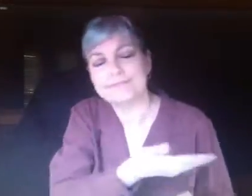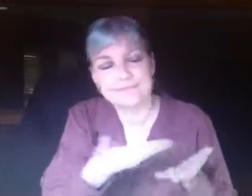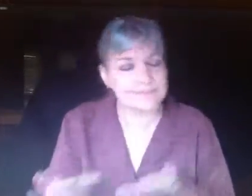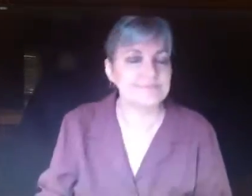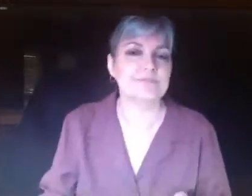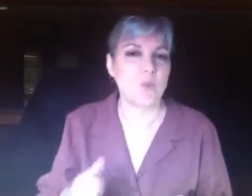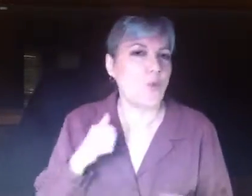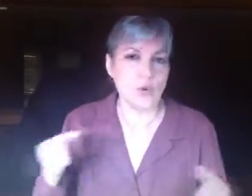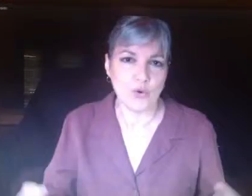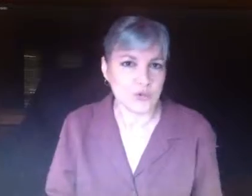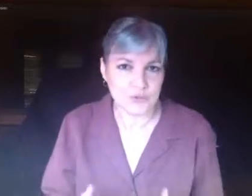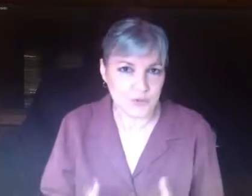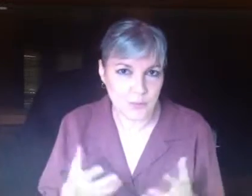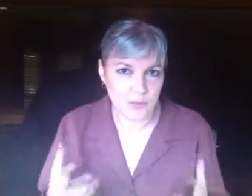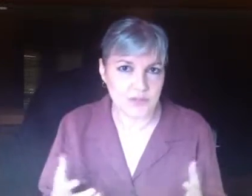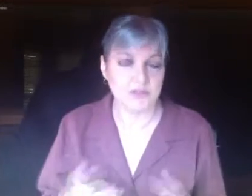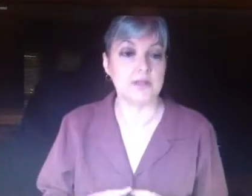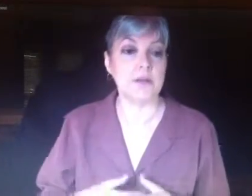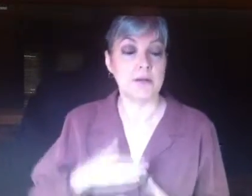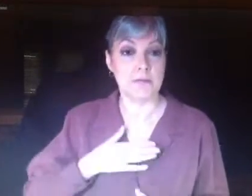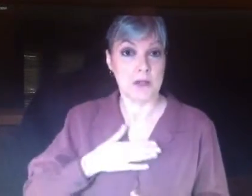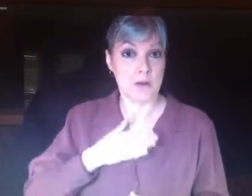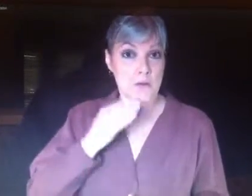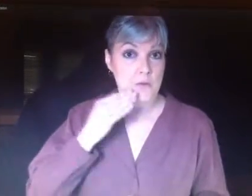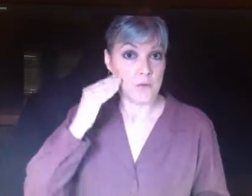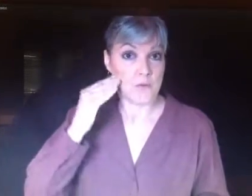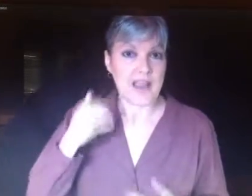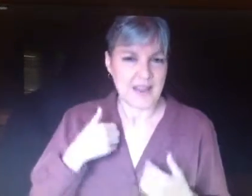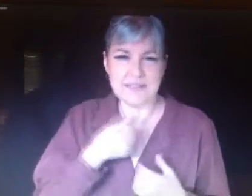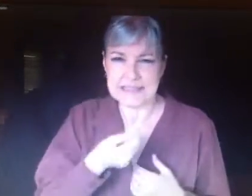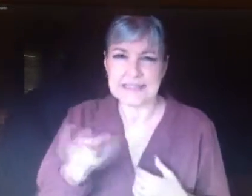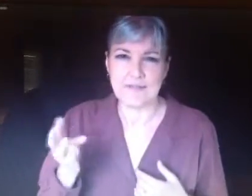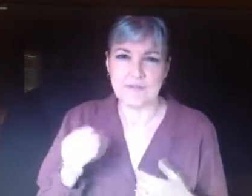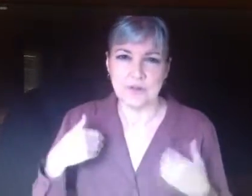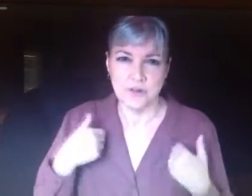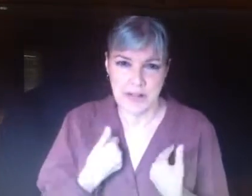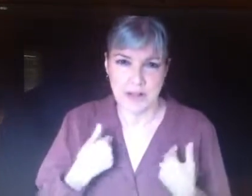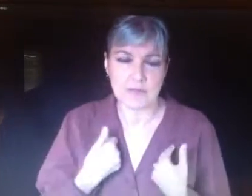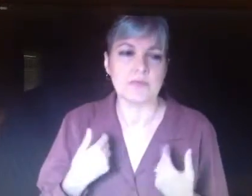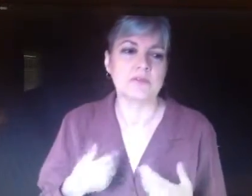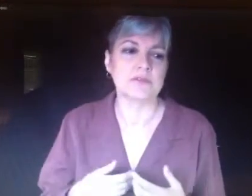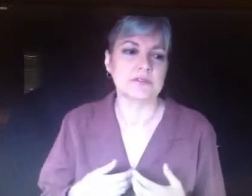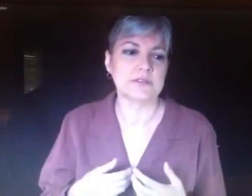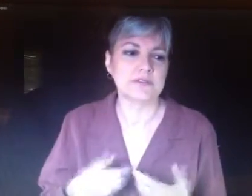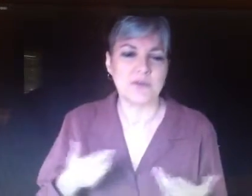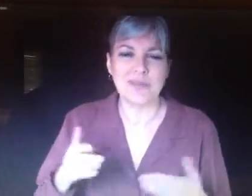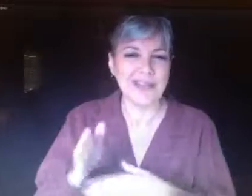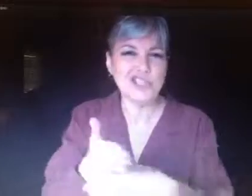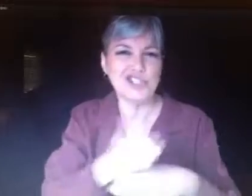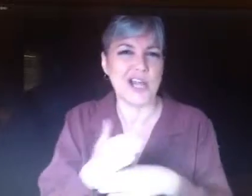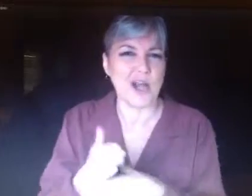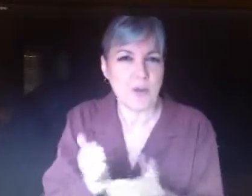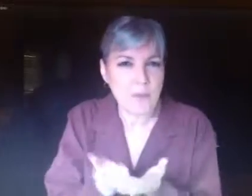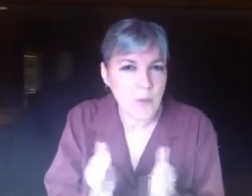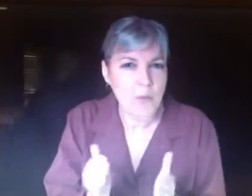you can bring it back out because you don't have as much emotion. At my own home, I